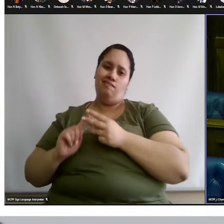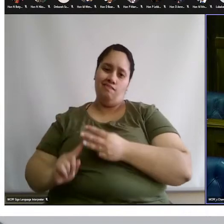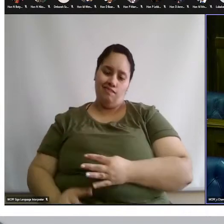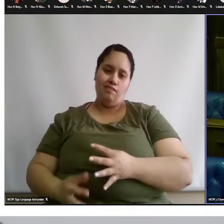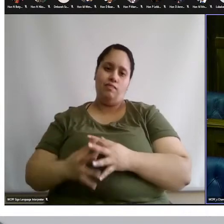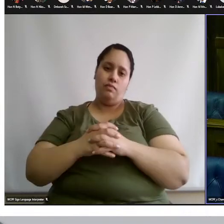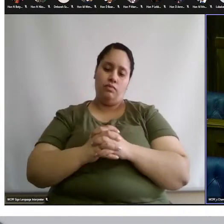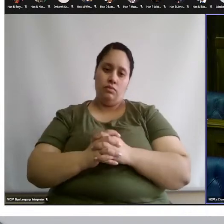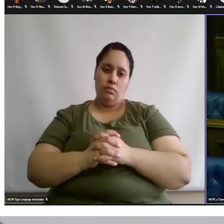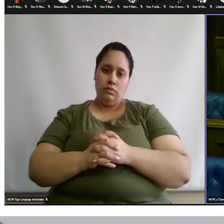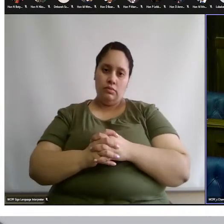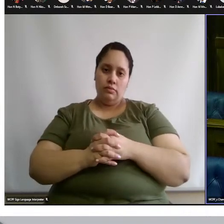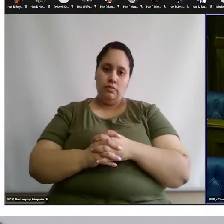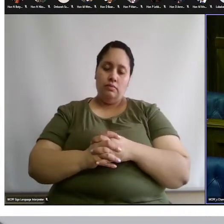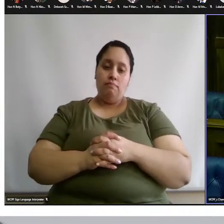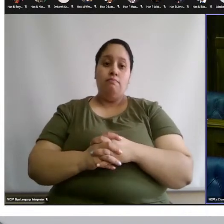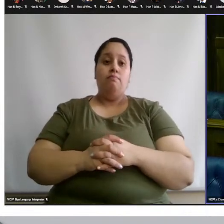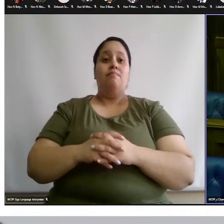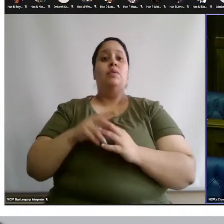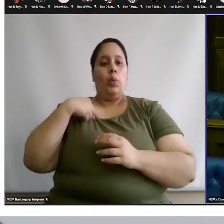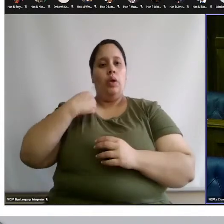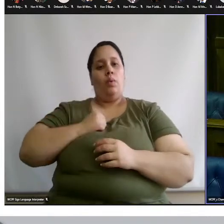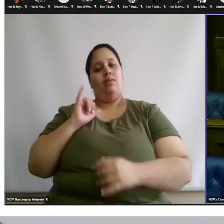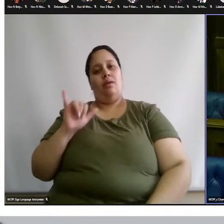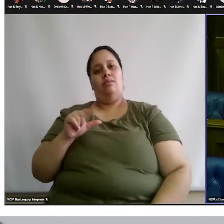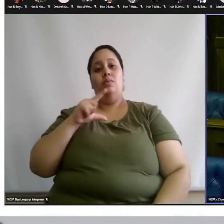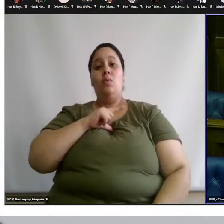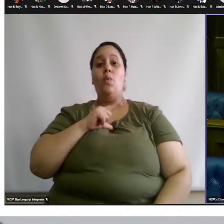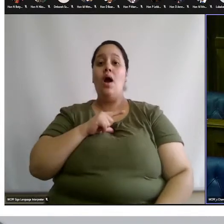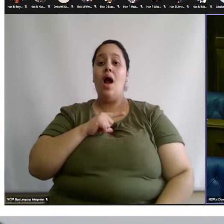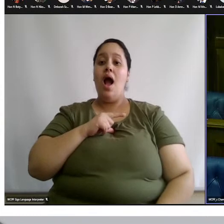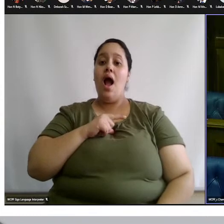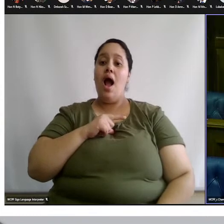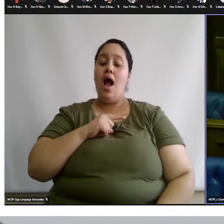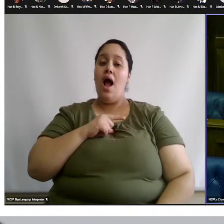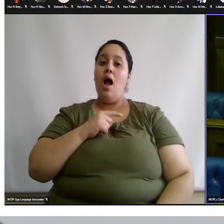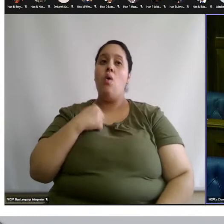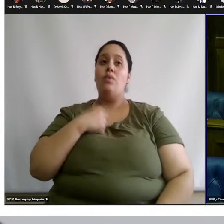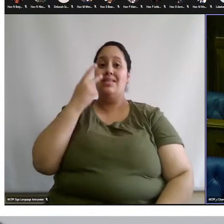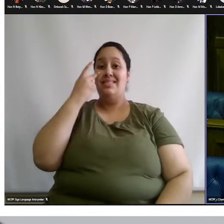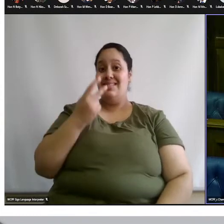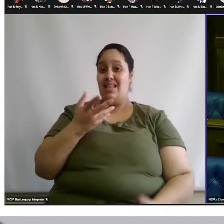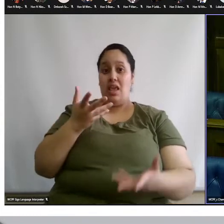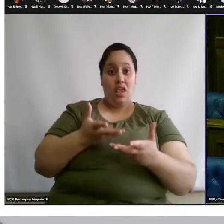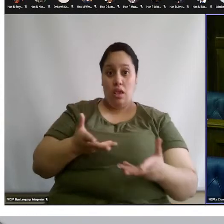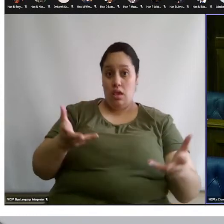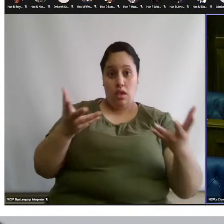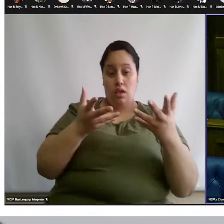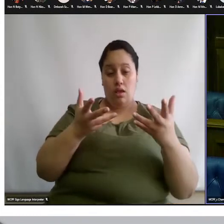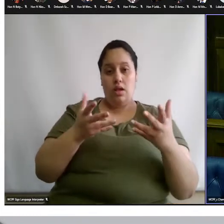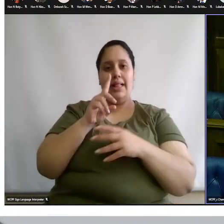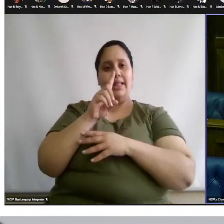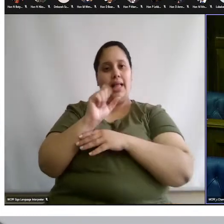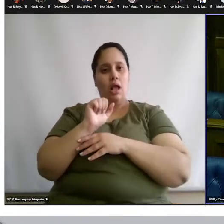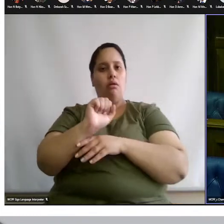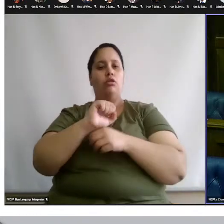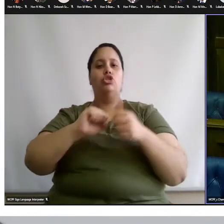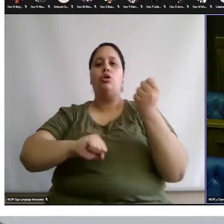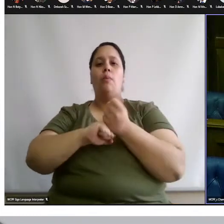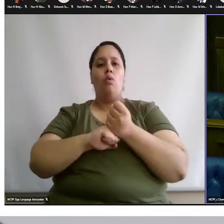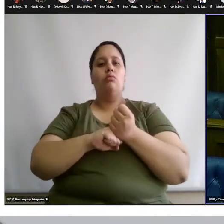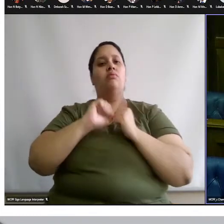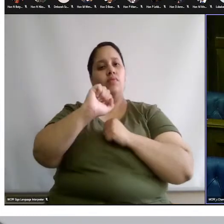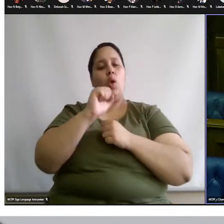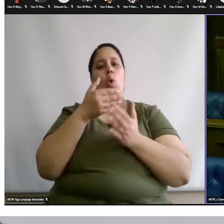about this particular matter. That is what we want, because in essence, what we see here is a DA losing support. We're